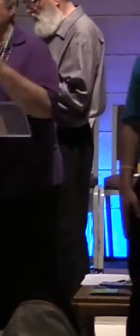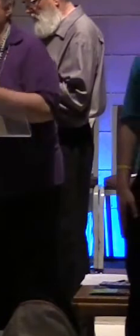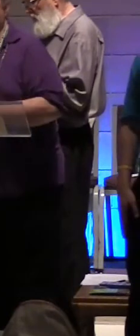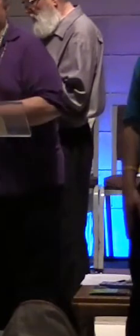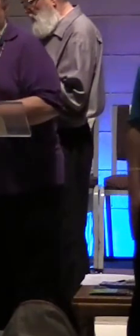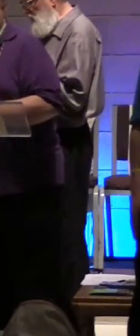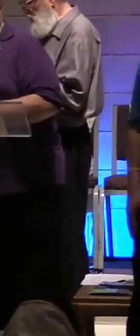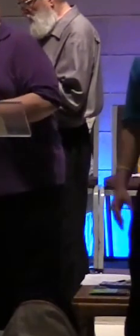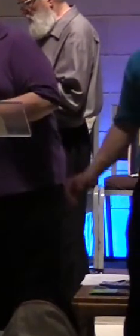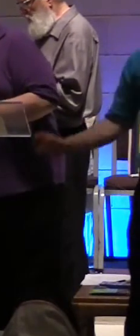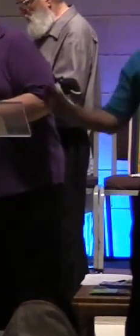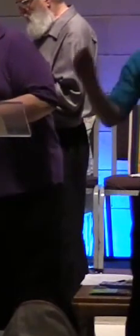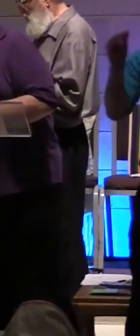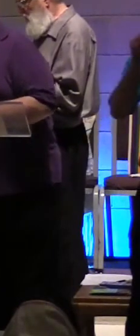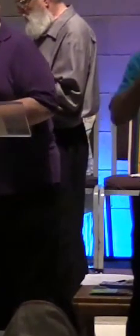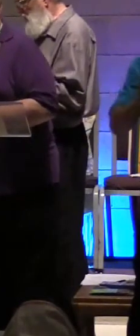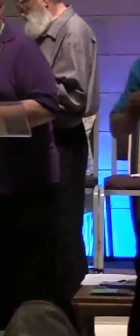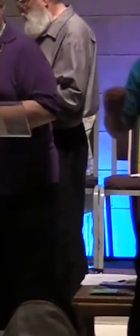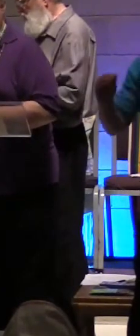Why you refuse to hear my